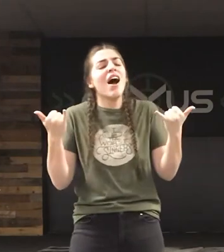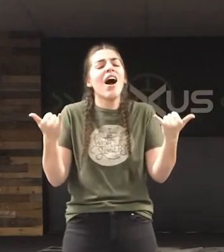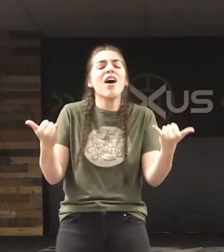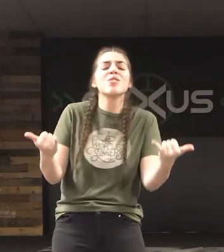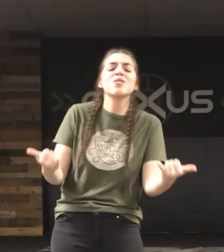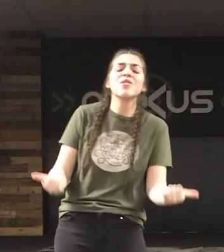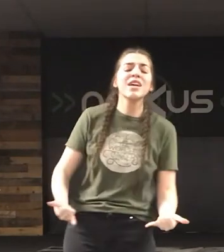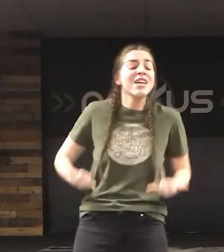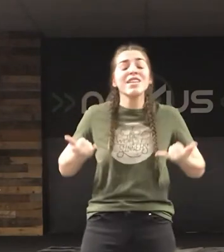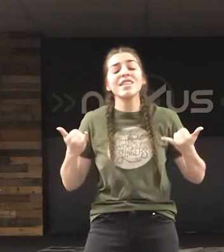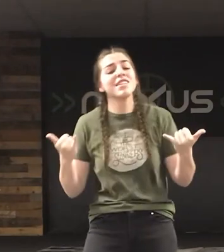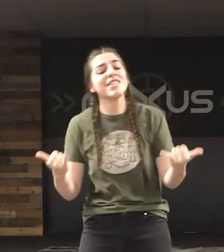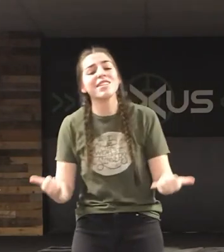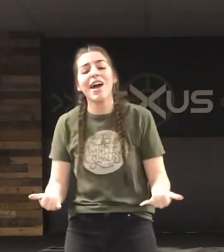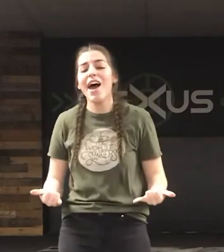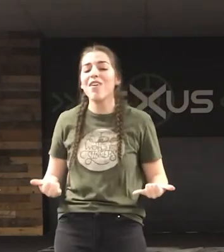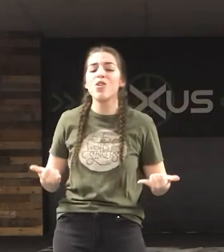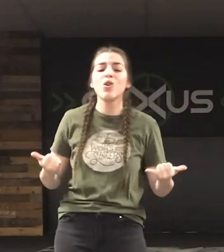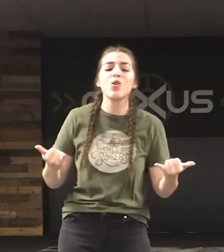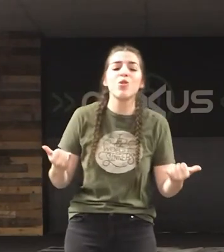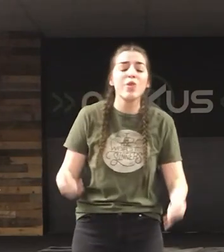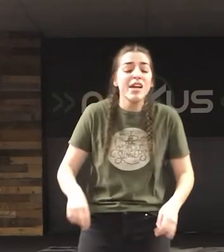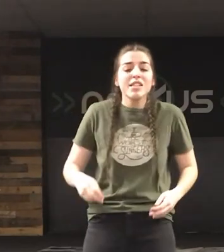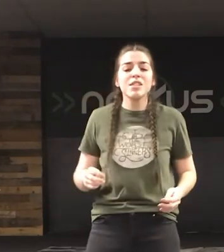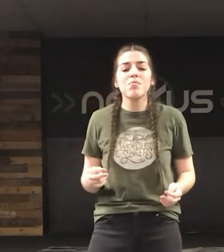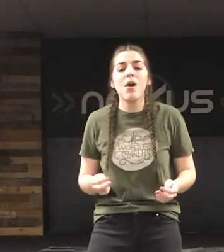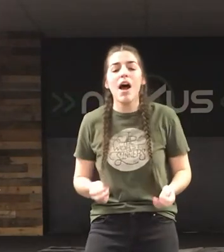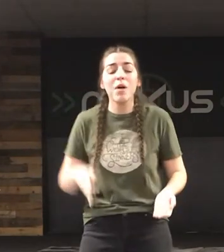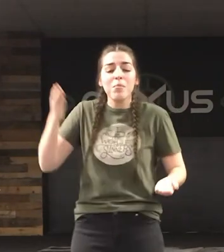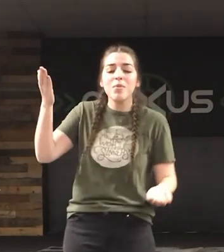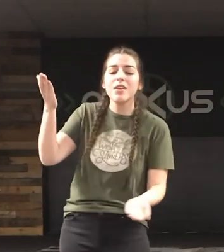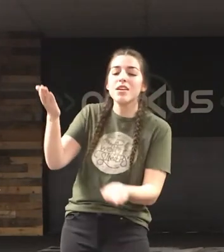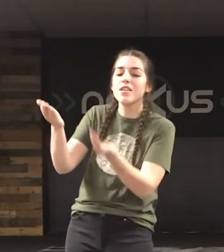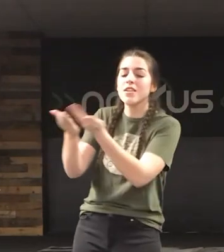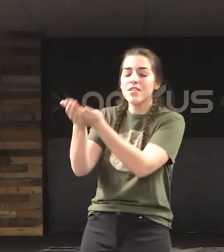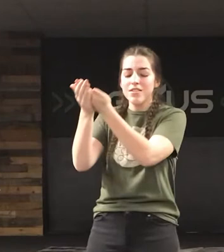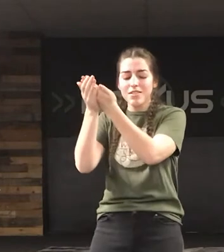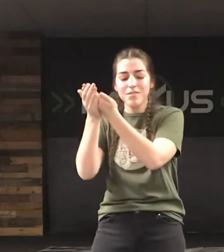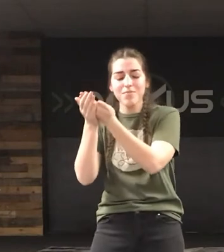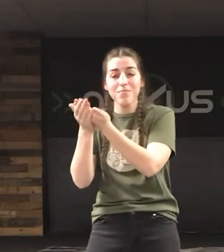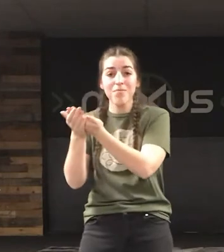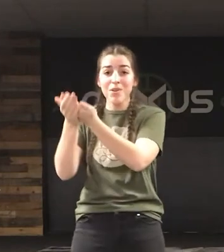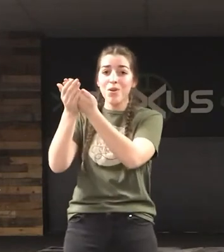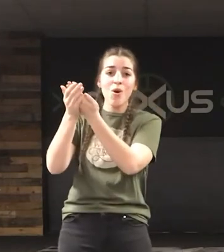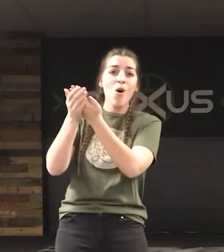Jesus now and ever is my plea.